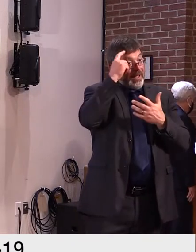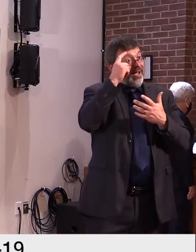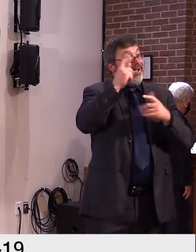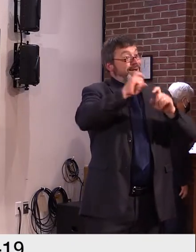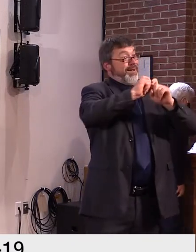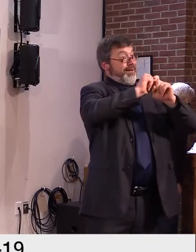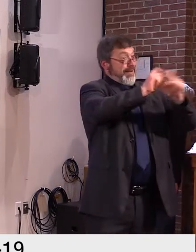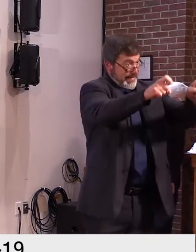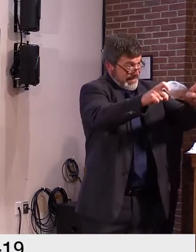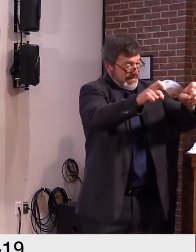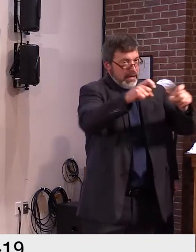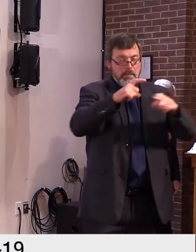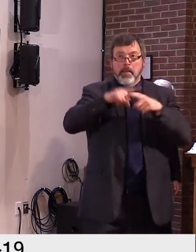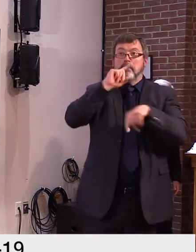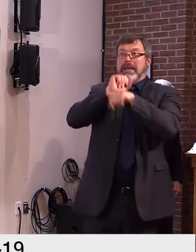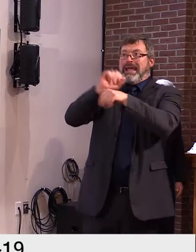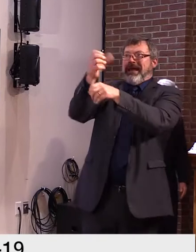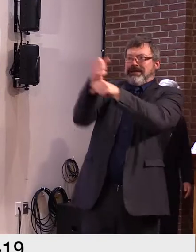Do you know